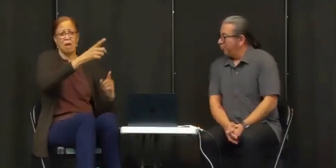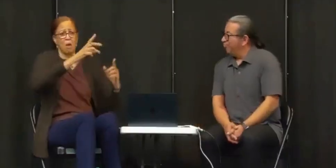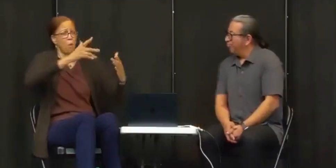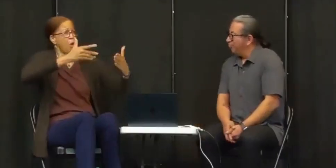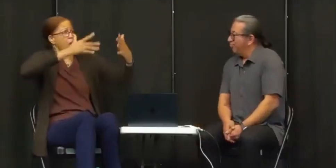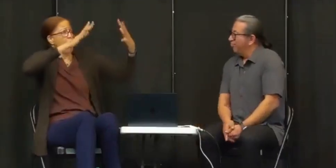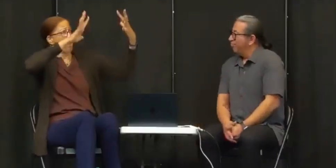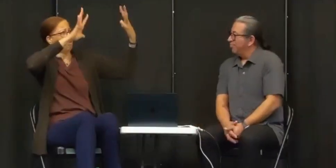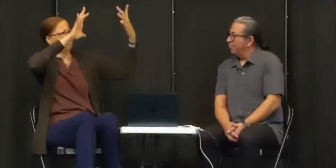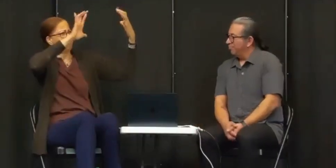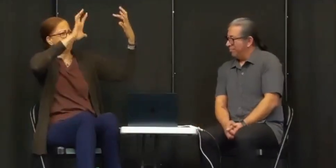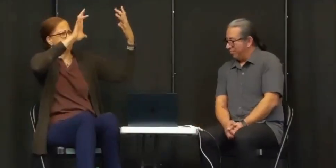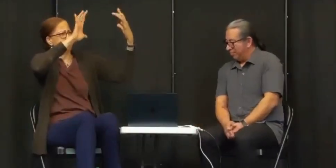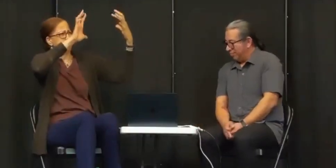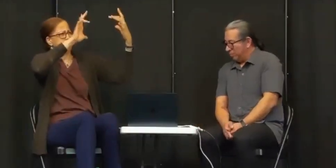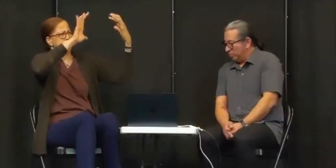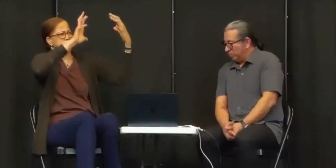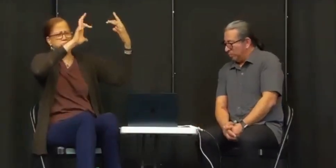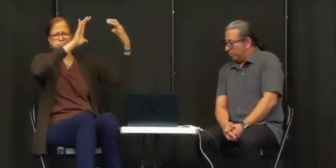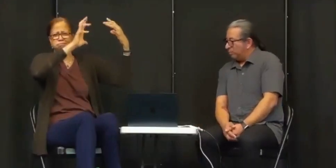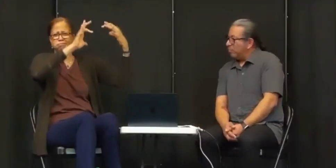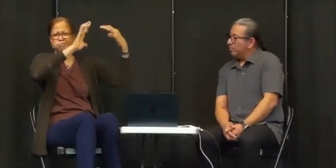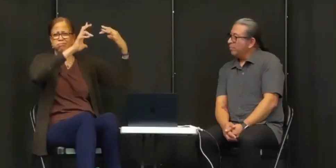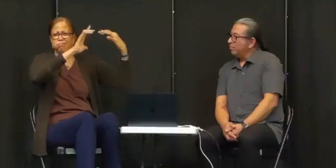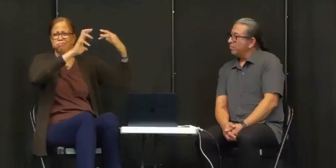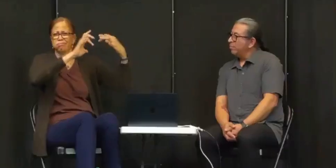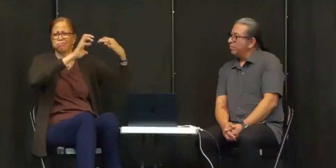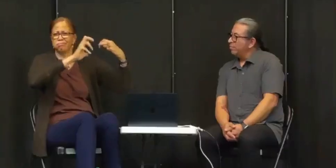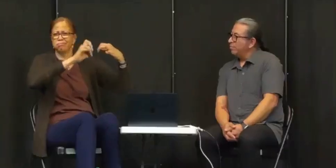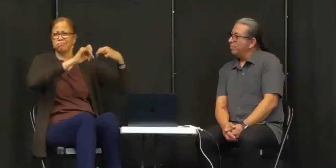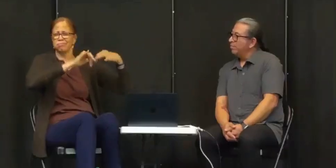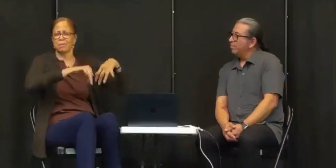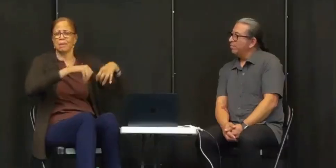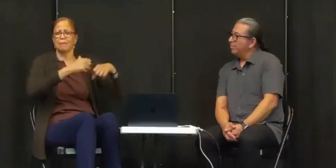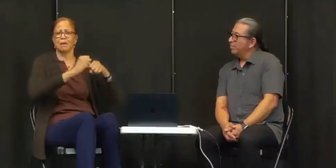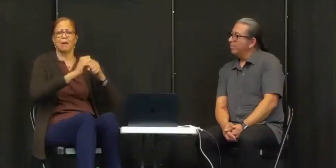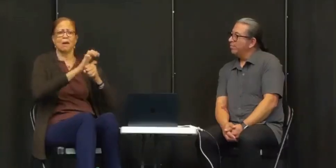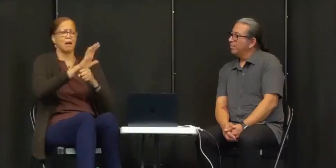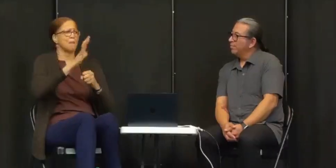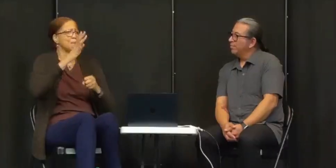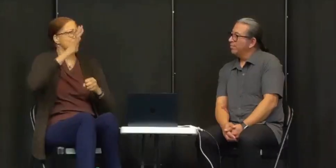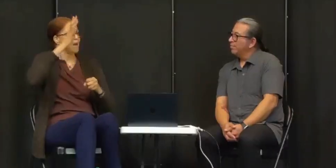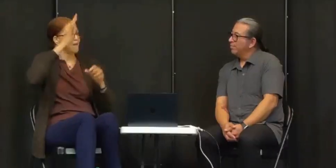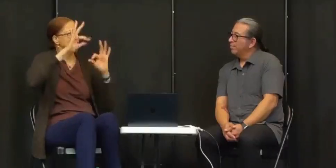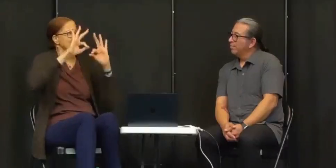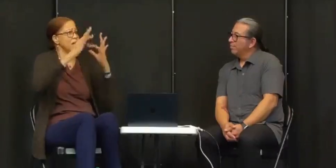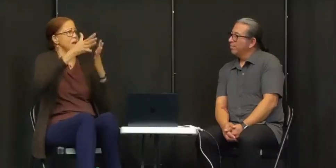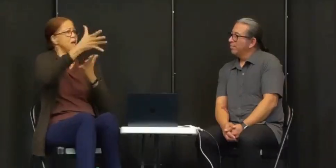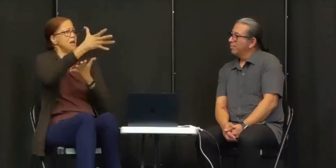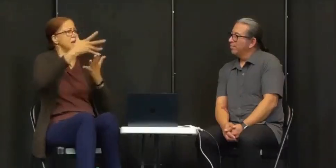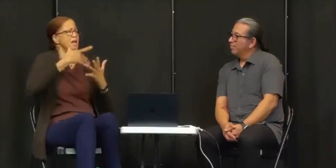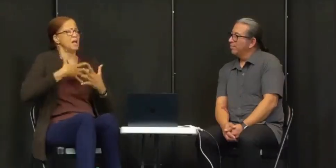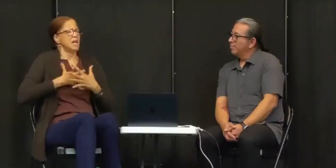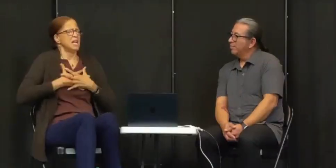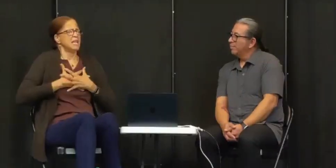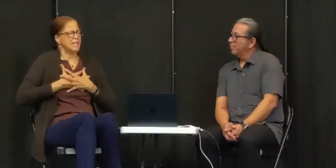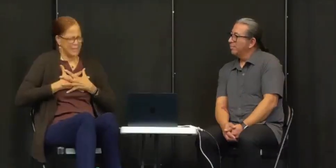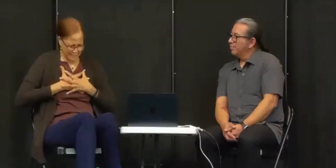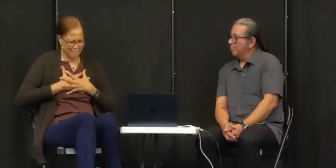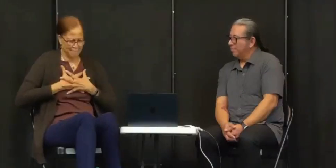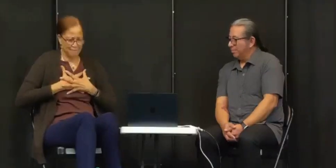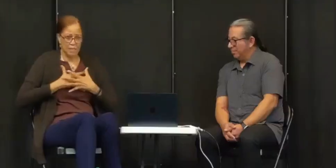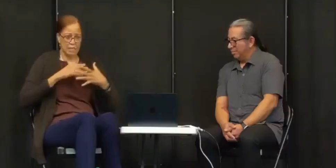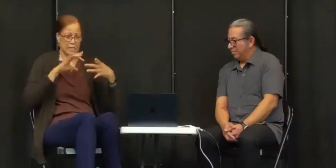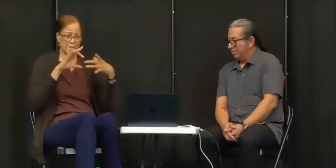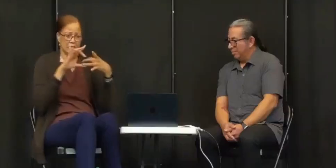to impact them. You may be at your wit's end with them. Maybe with your parents,